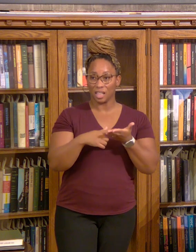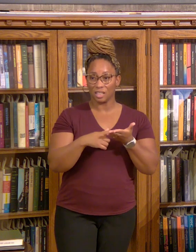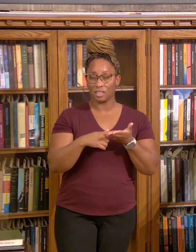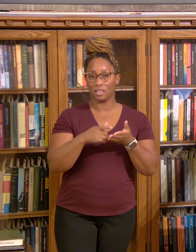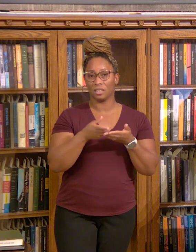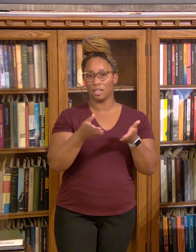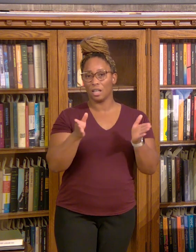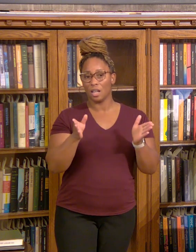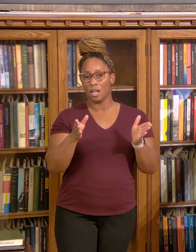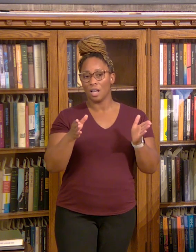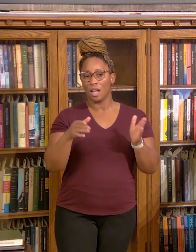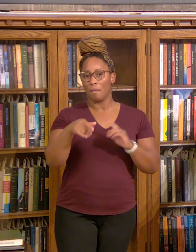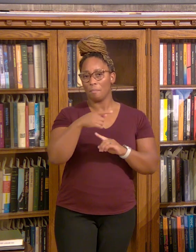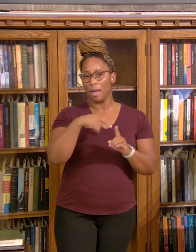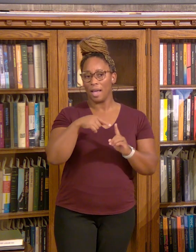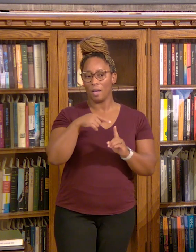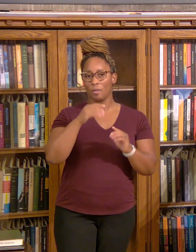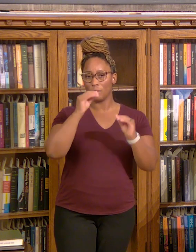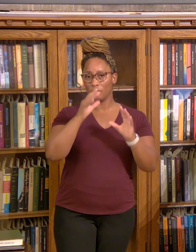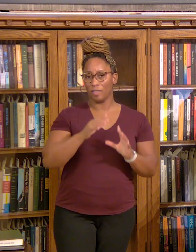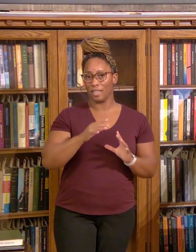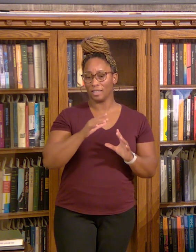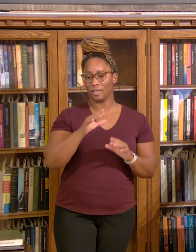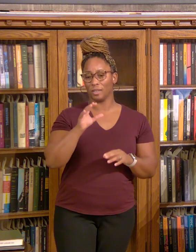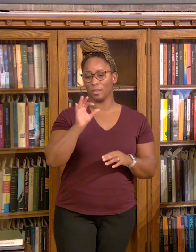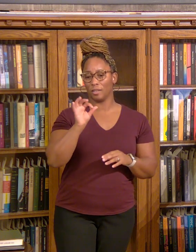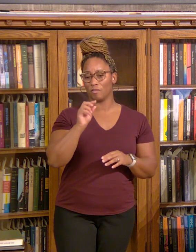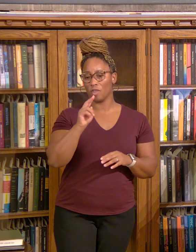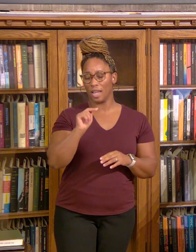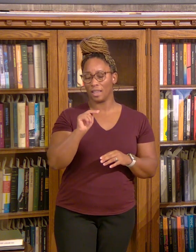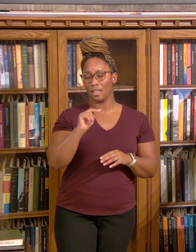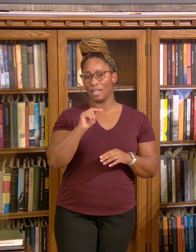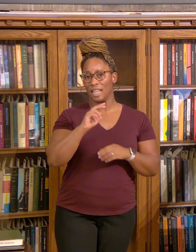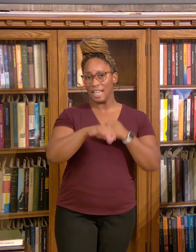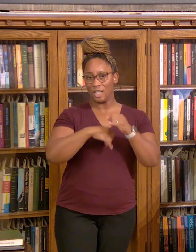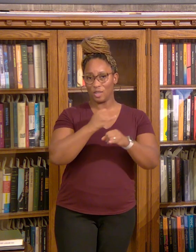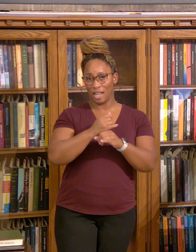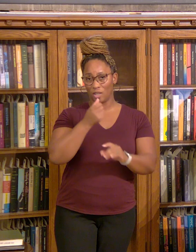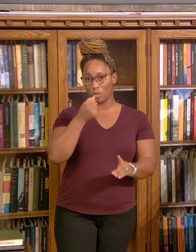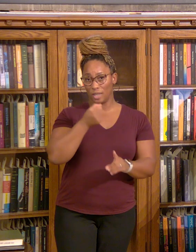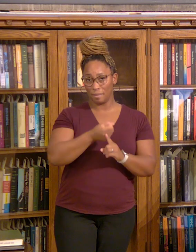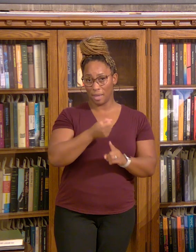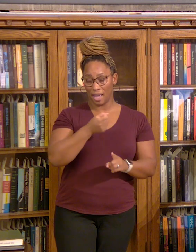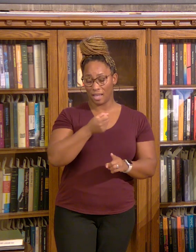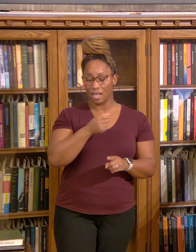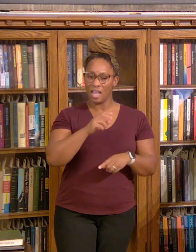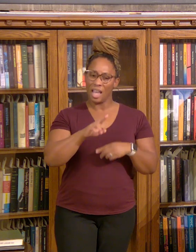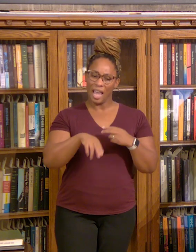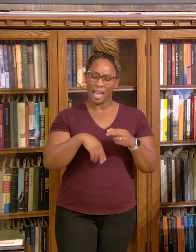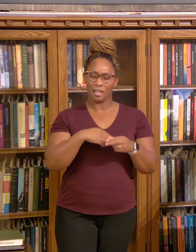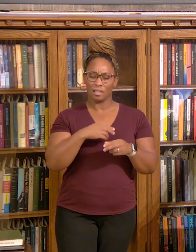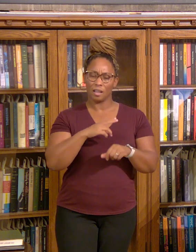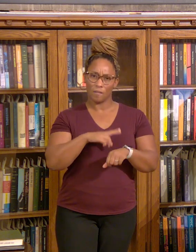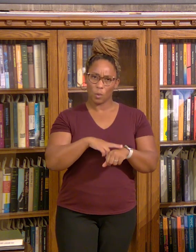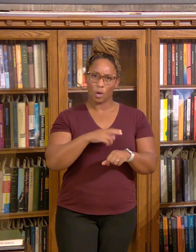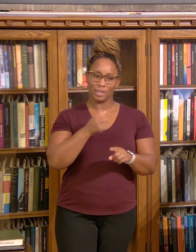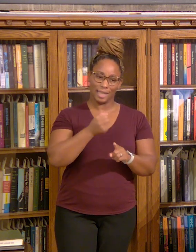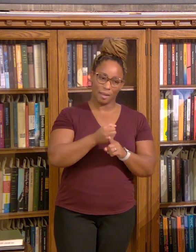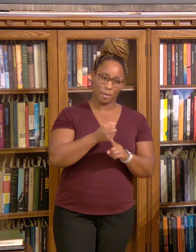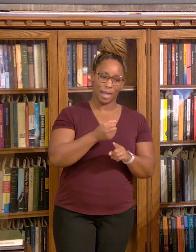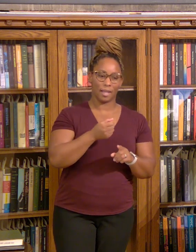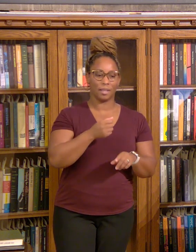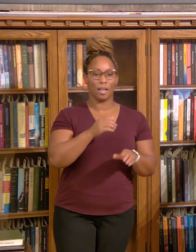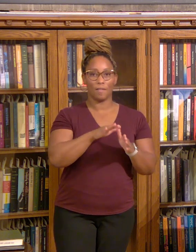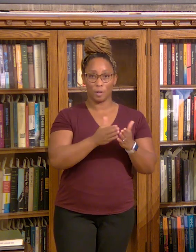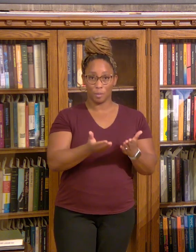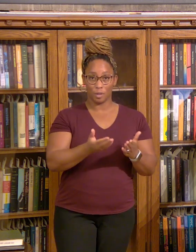around the questions of Professor Franklin's uh International impact and of course the impact of from slavery